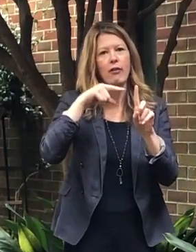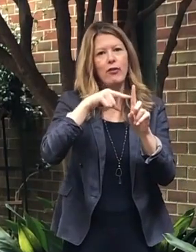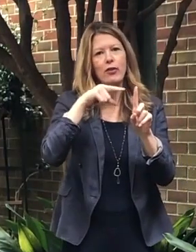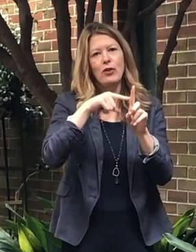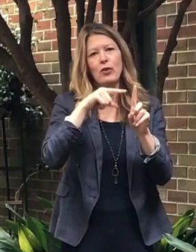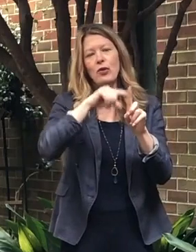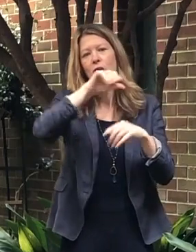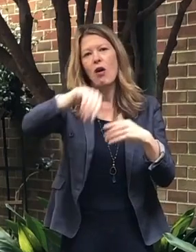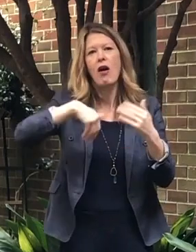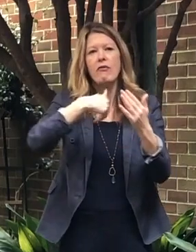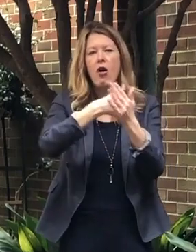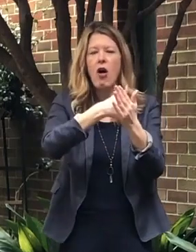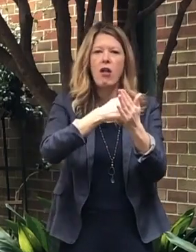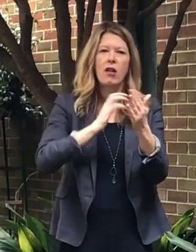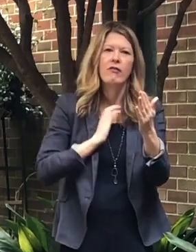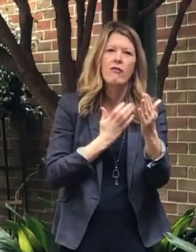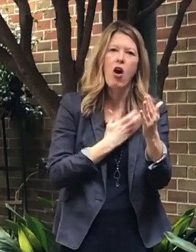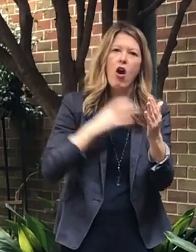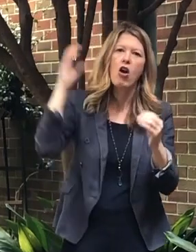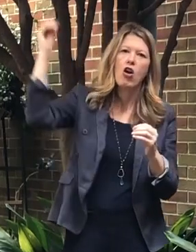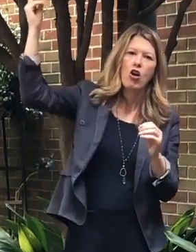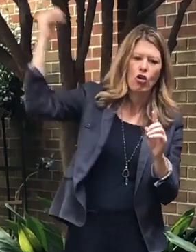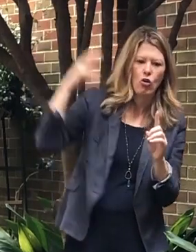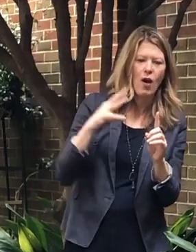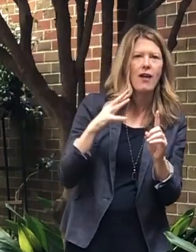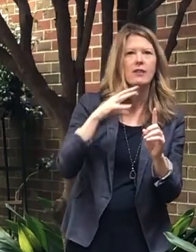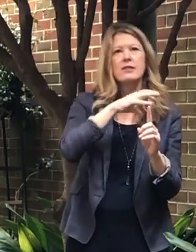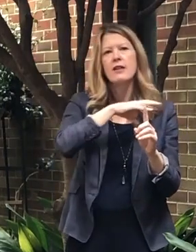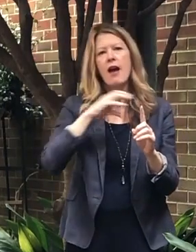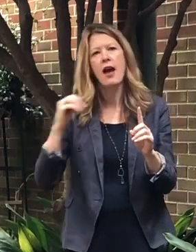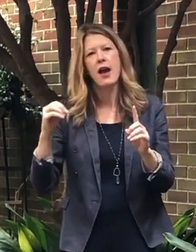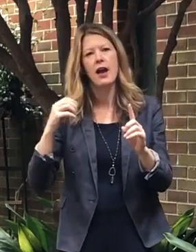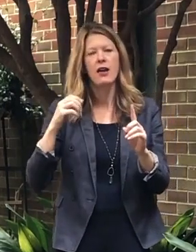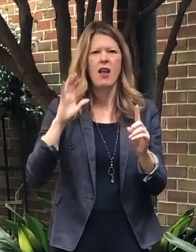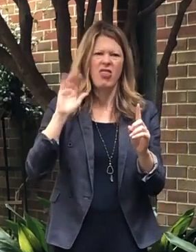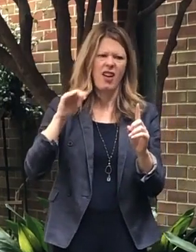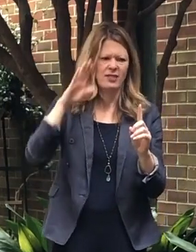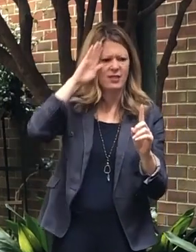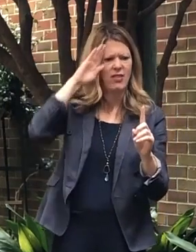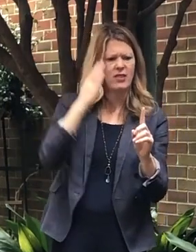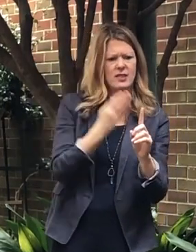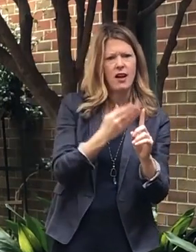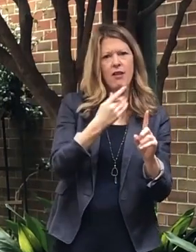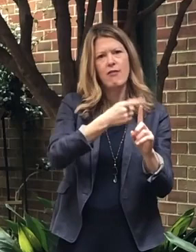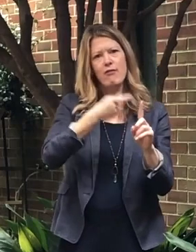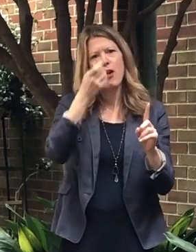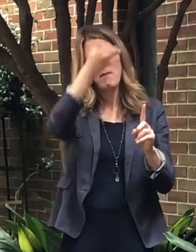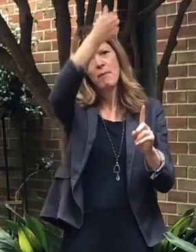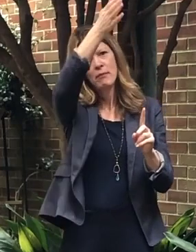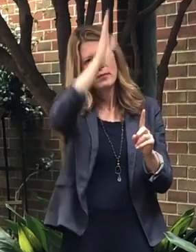of endless praise, O Son of God,